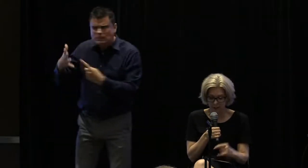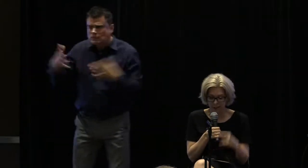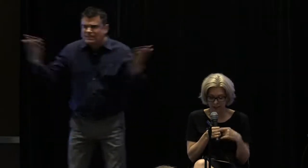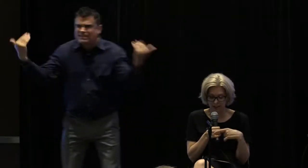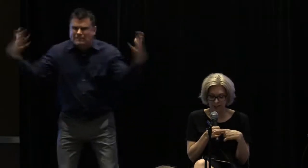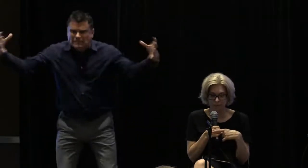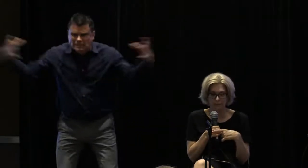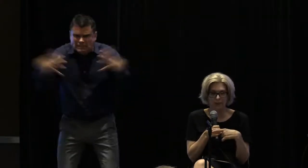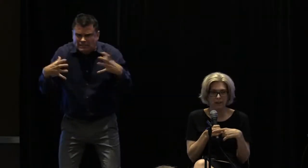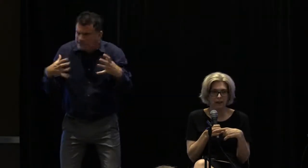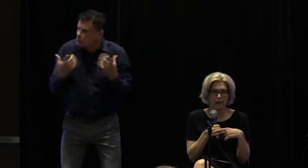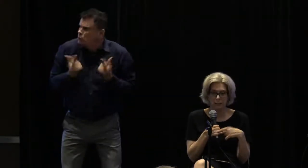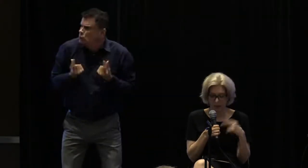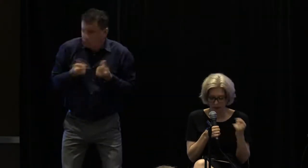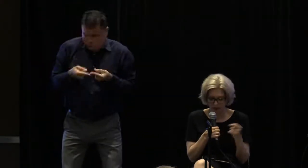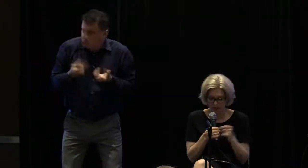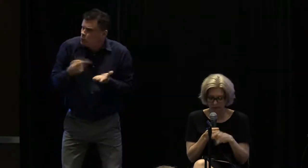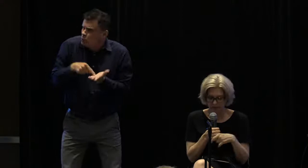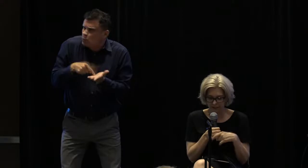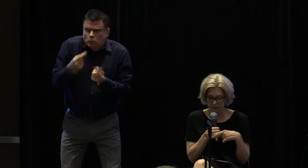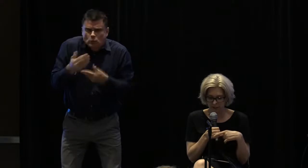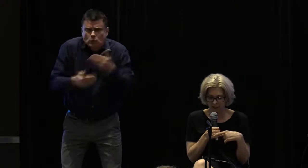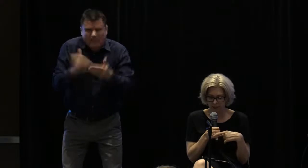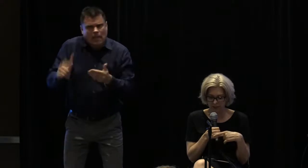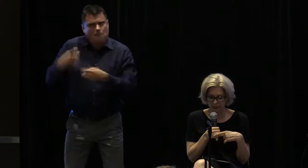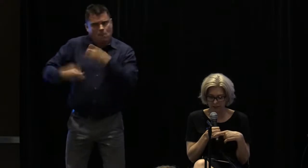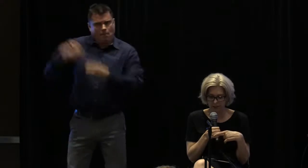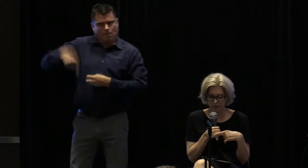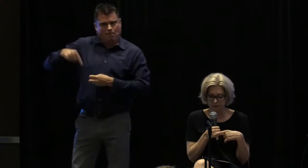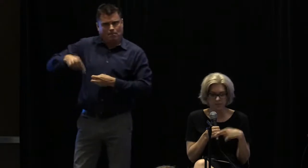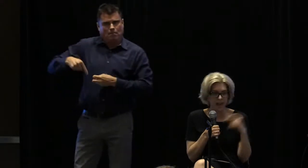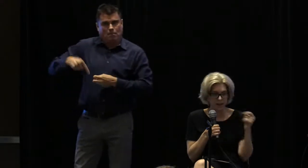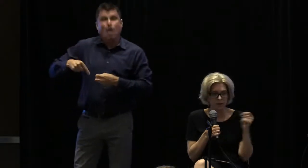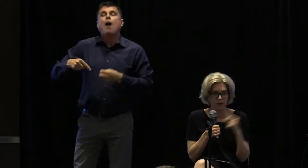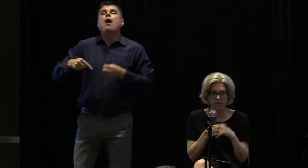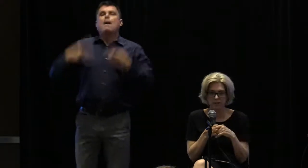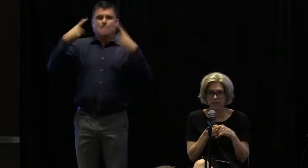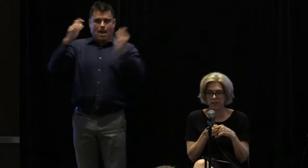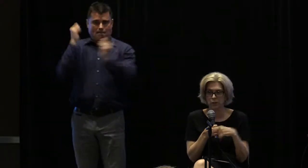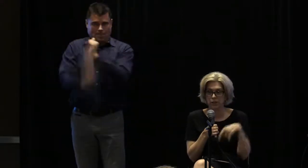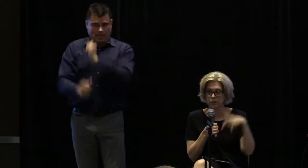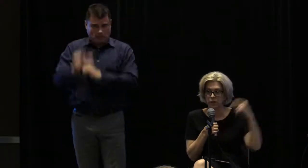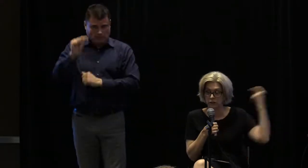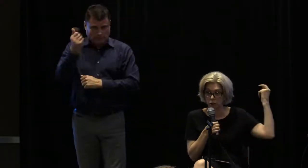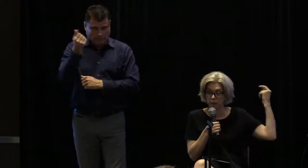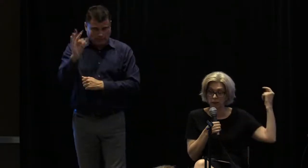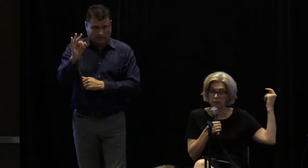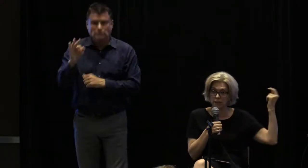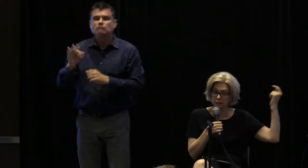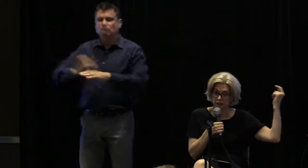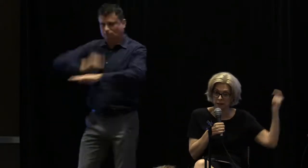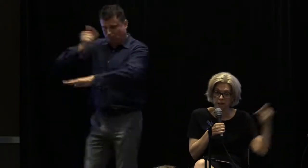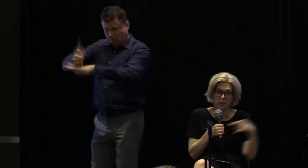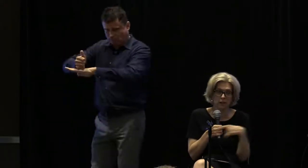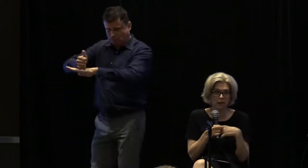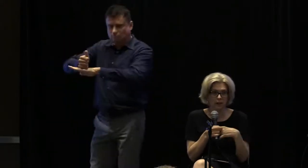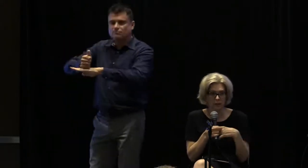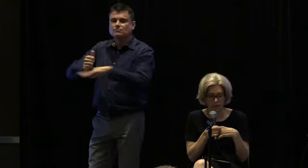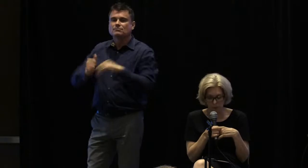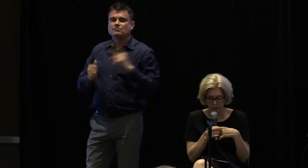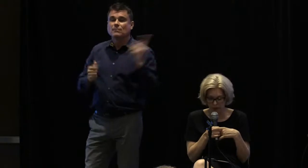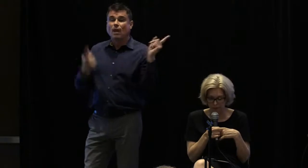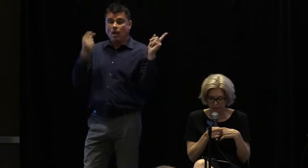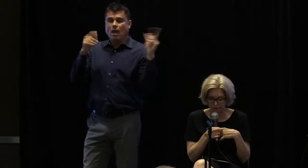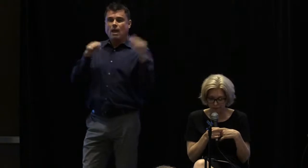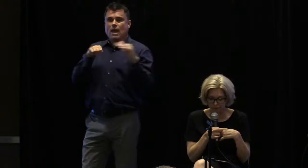Act in 2019, it created the Accessibility Standards Canada organization, which Dr. Joe McLaughlin is now